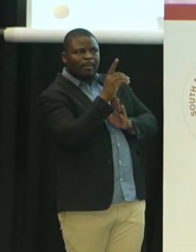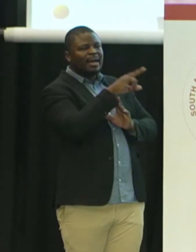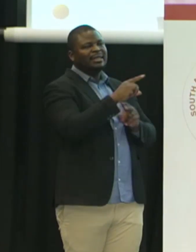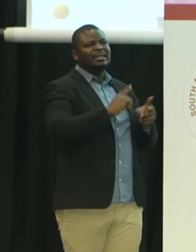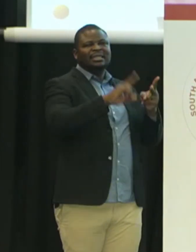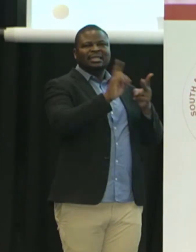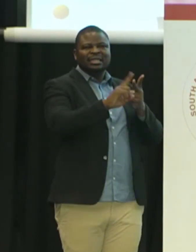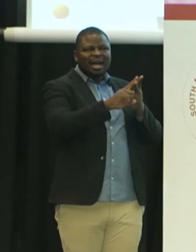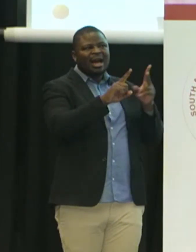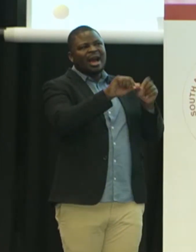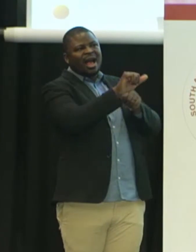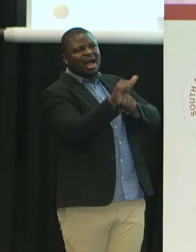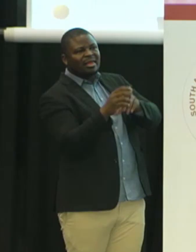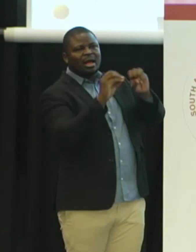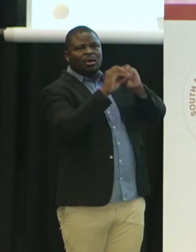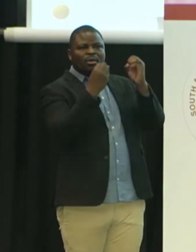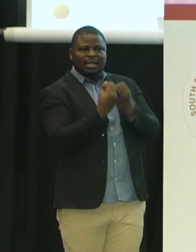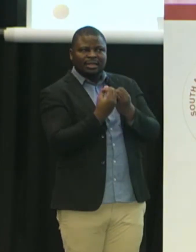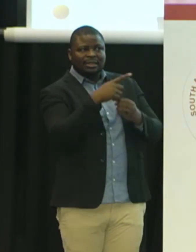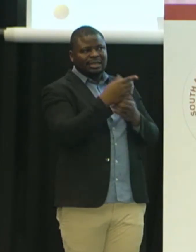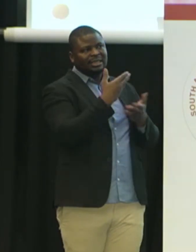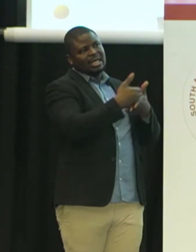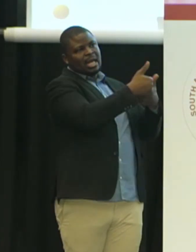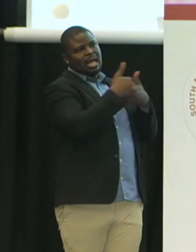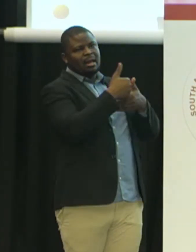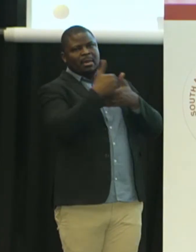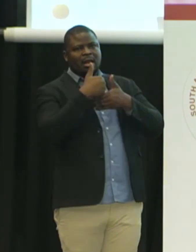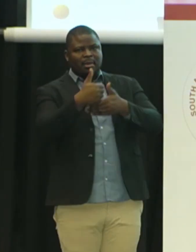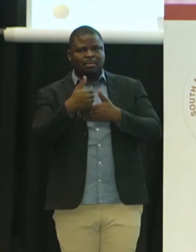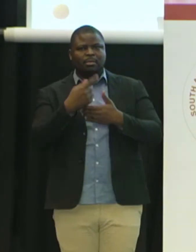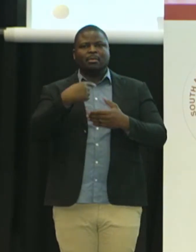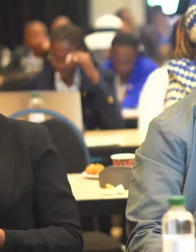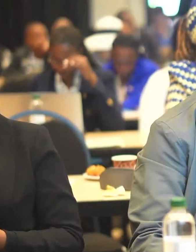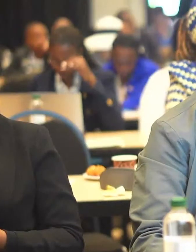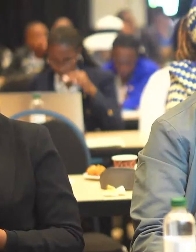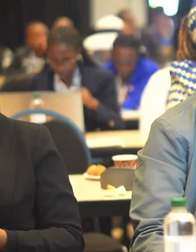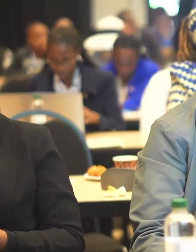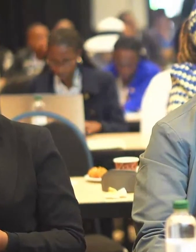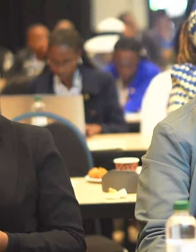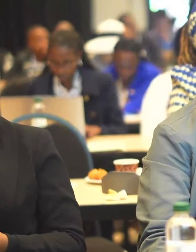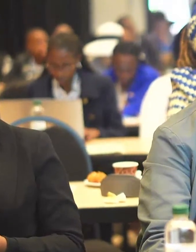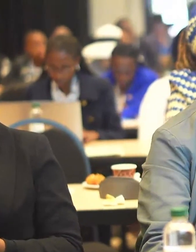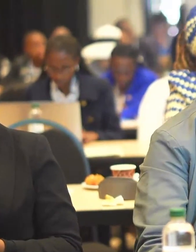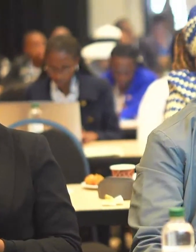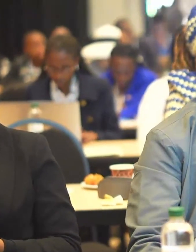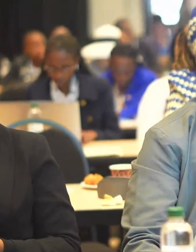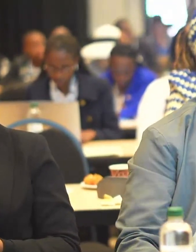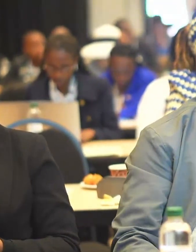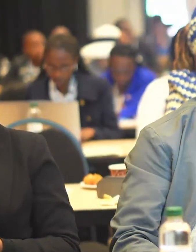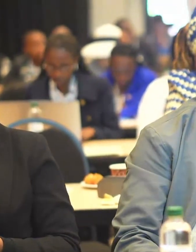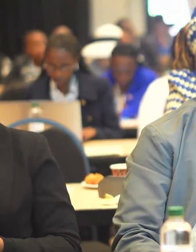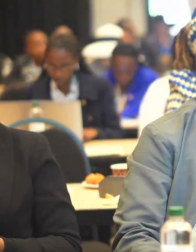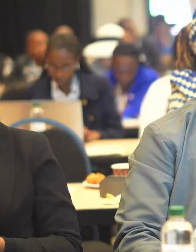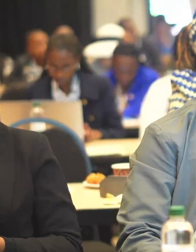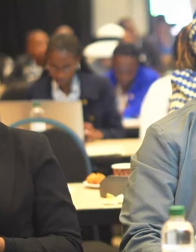we really manage our community out there. And then I have also